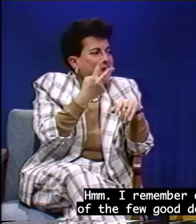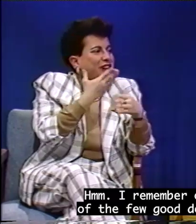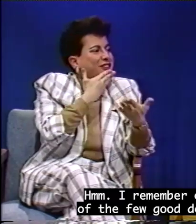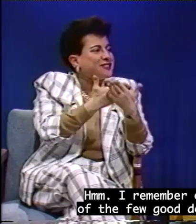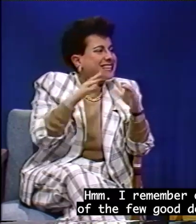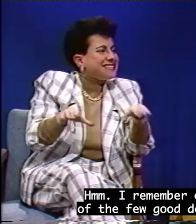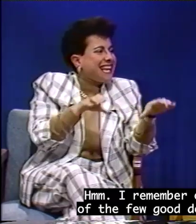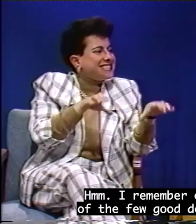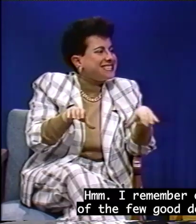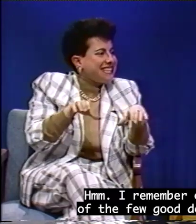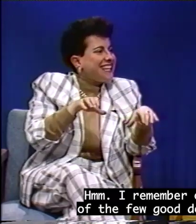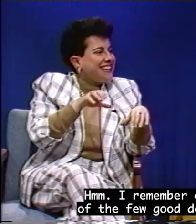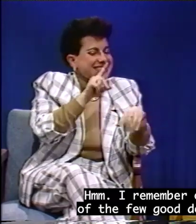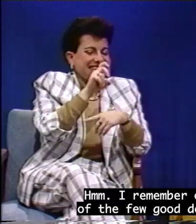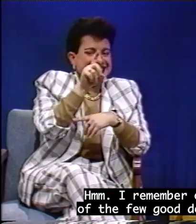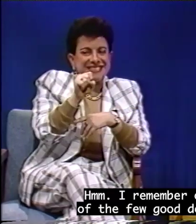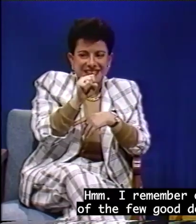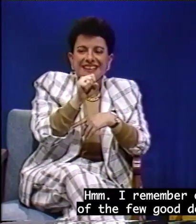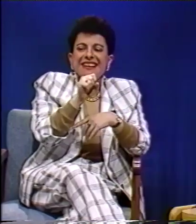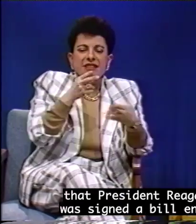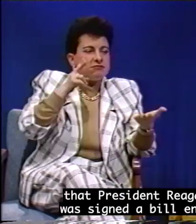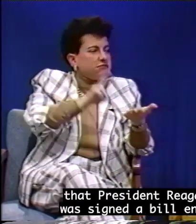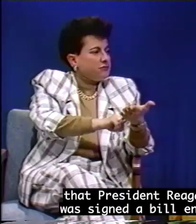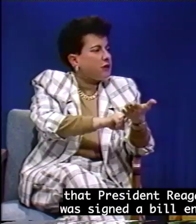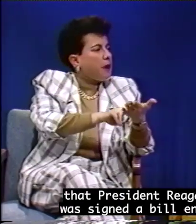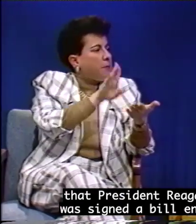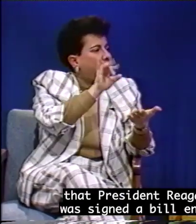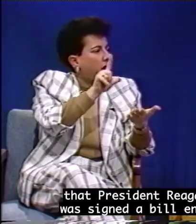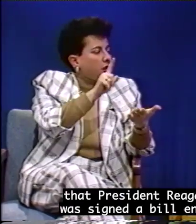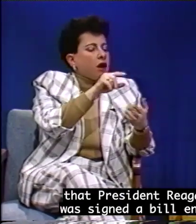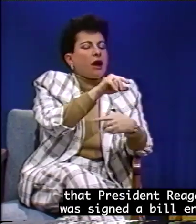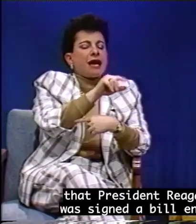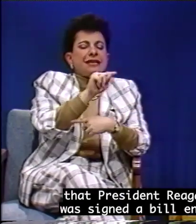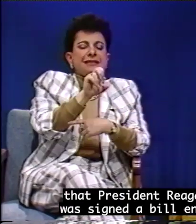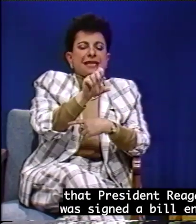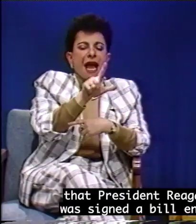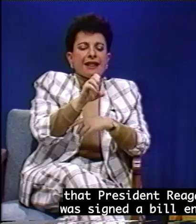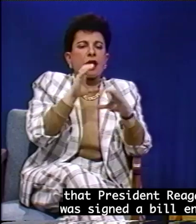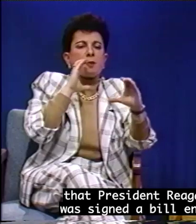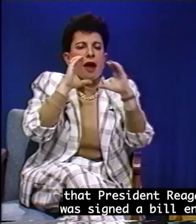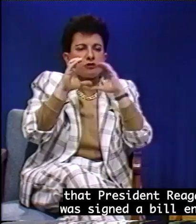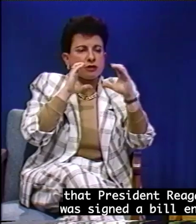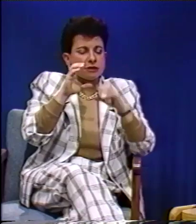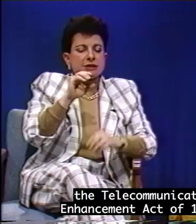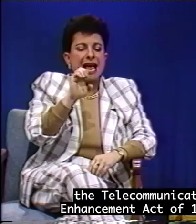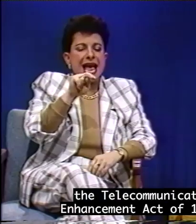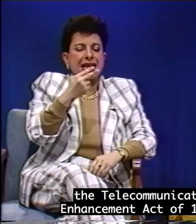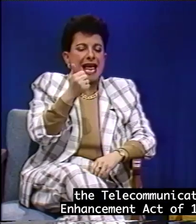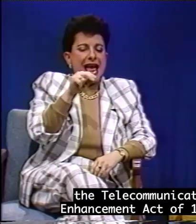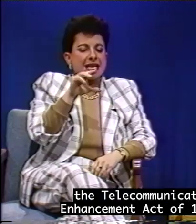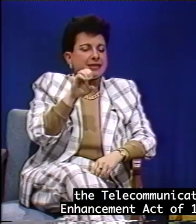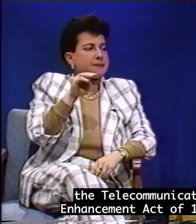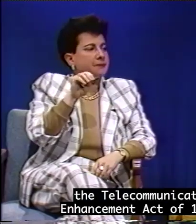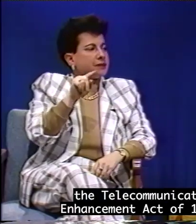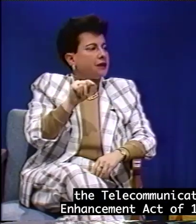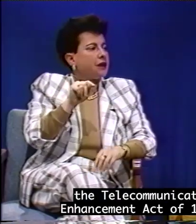I remember one of the few good deeds that President Reagan did was signed a bill entitled the